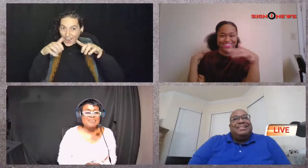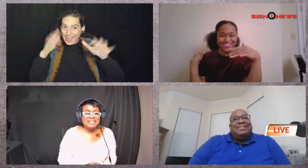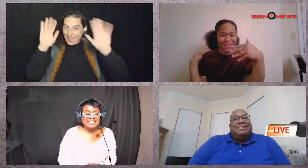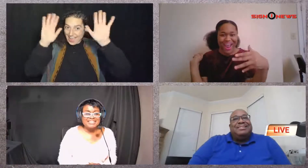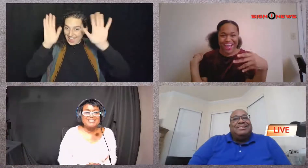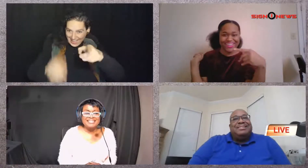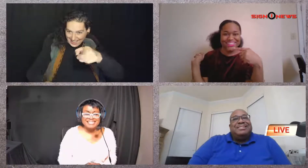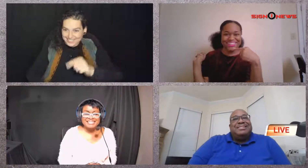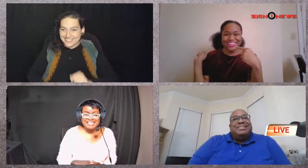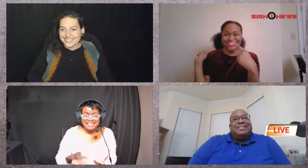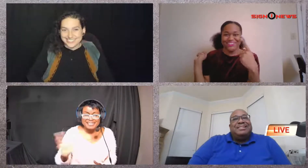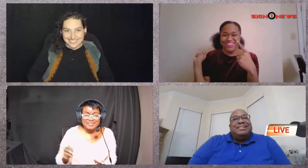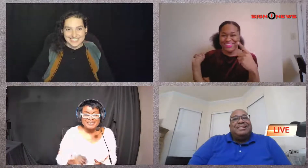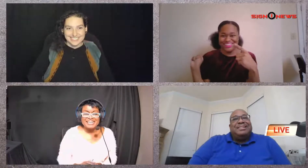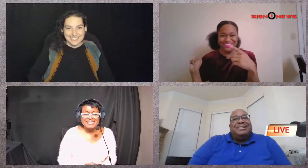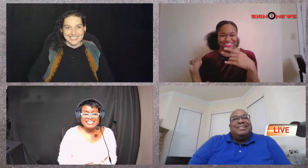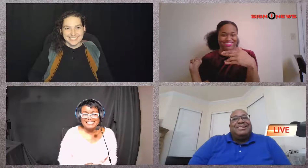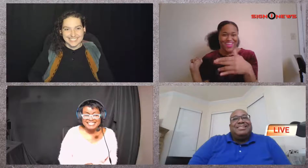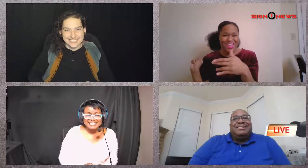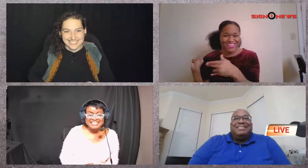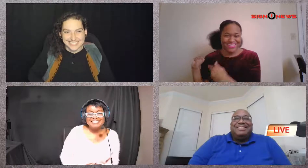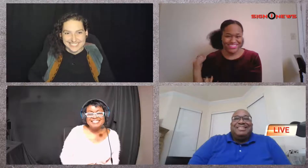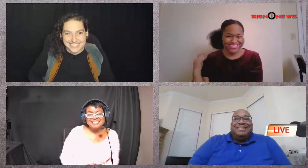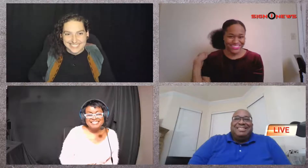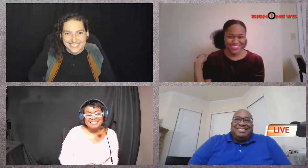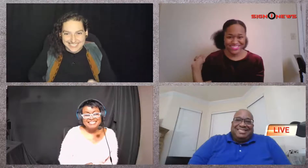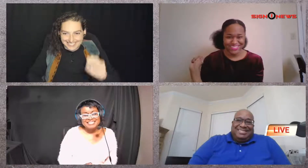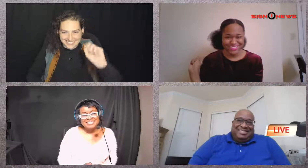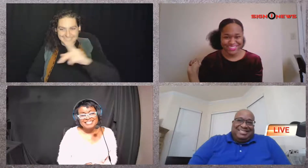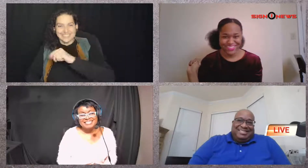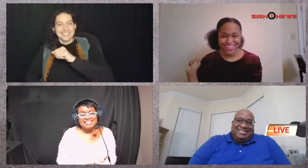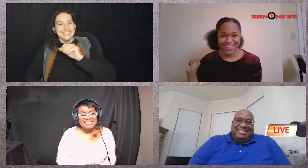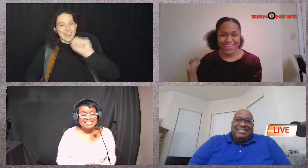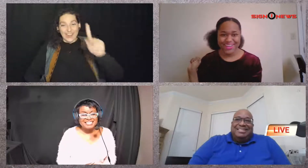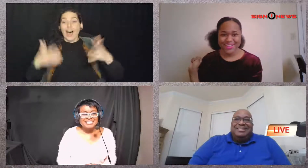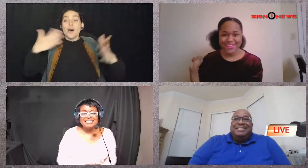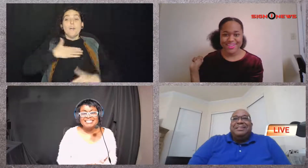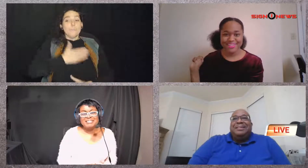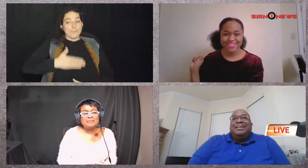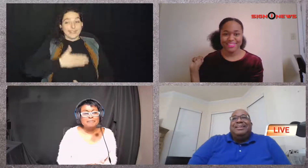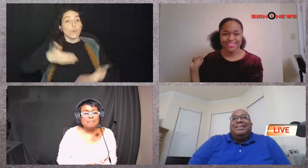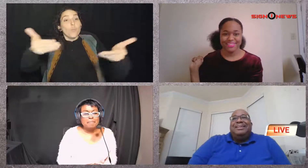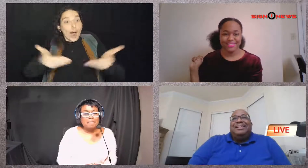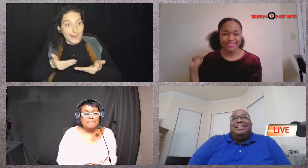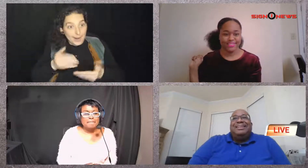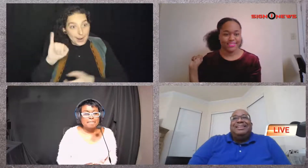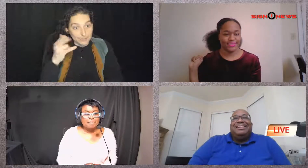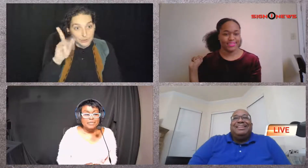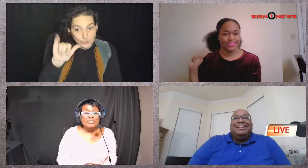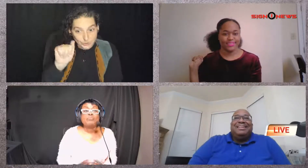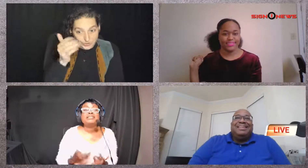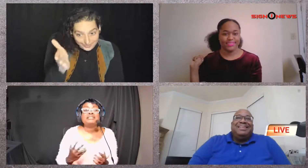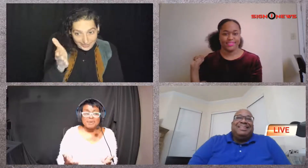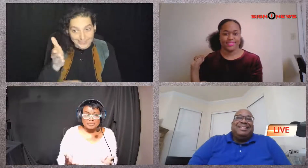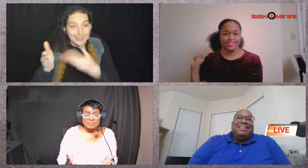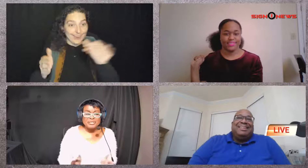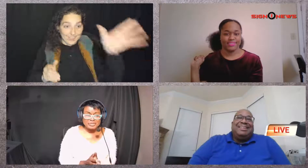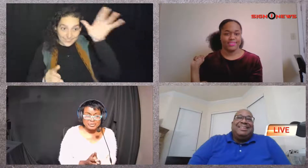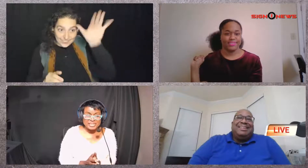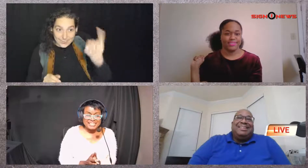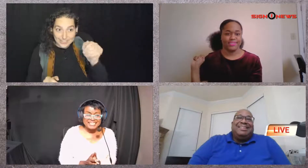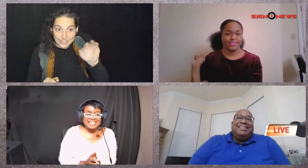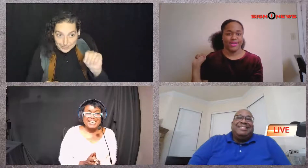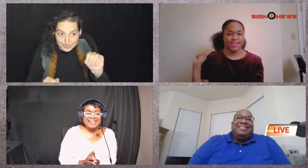Oh, hello, everybody. The audience is saying hello to you guys. So please